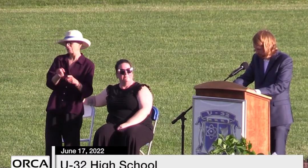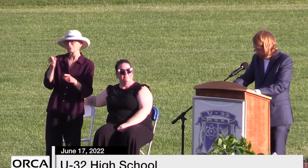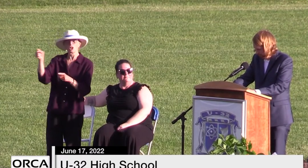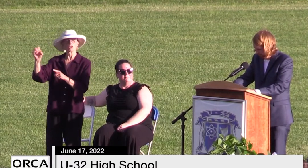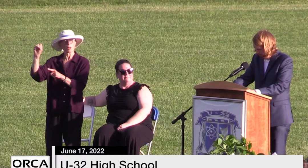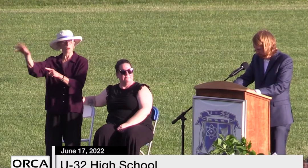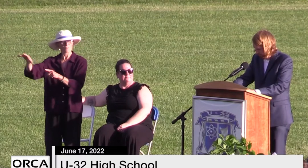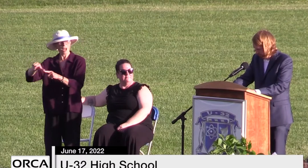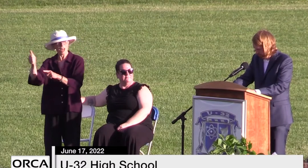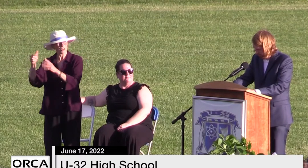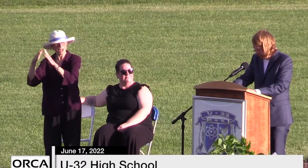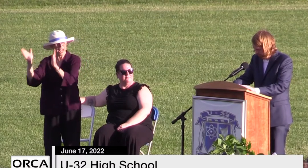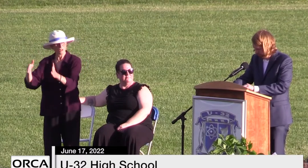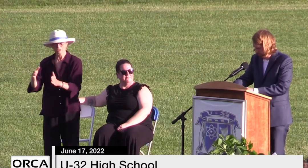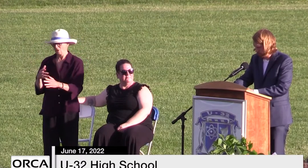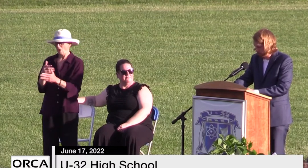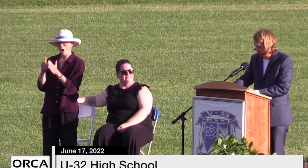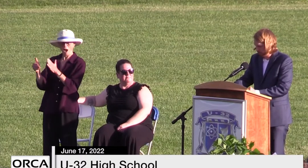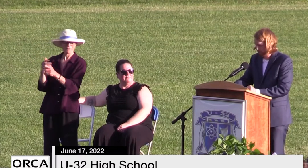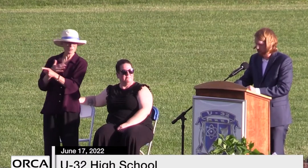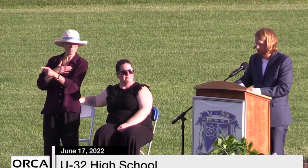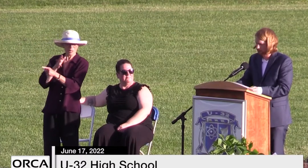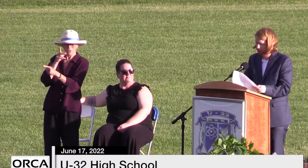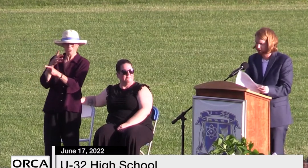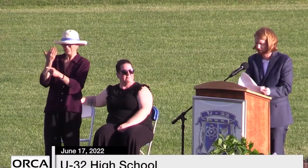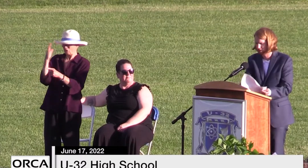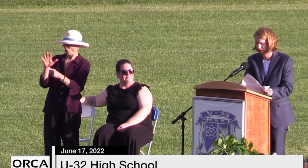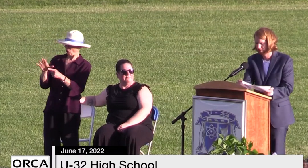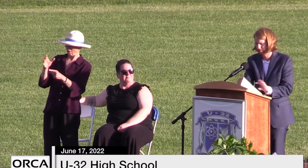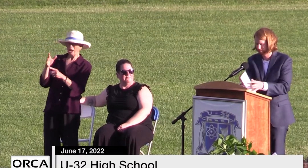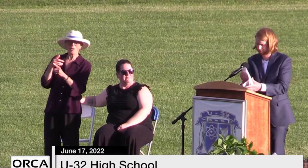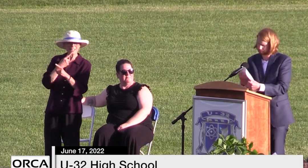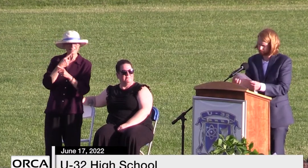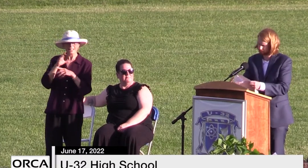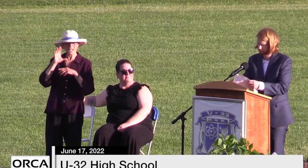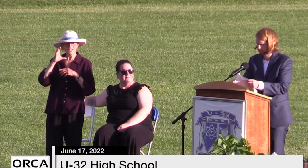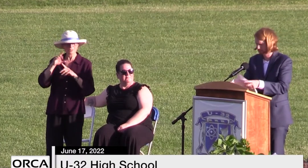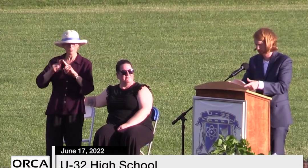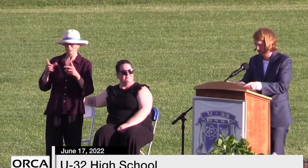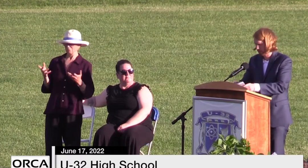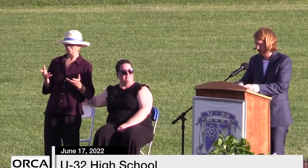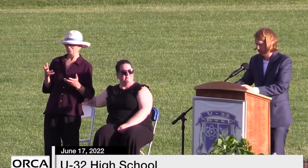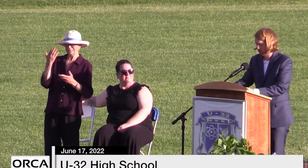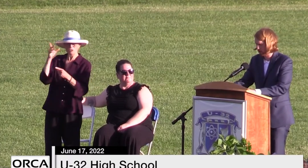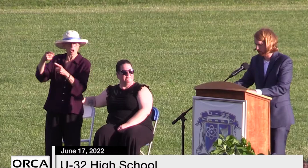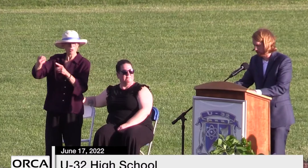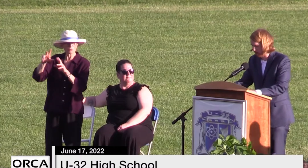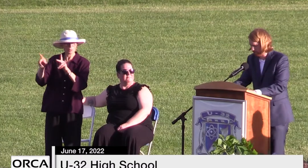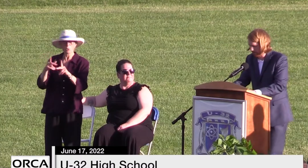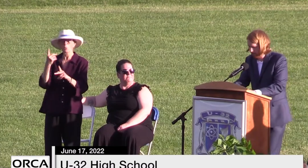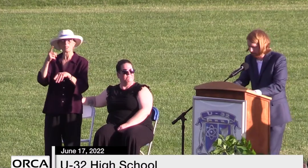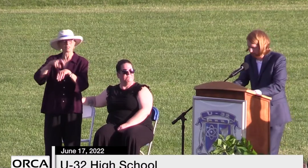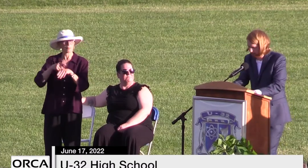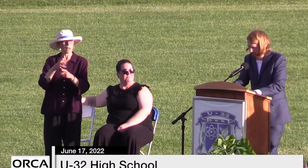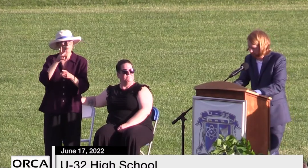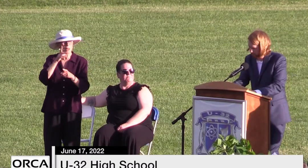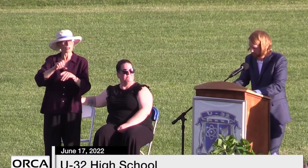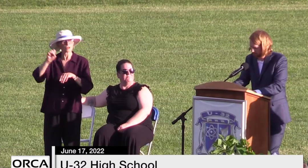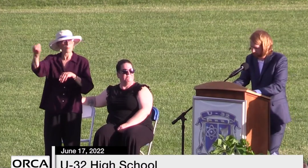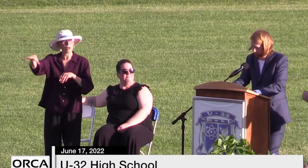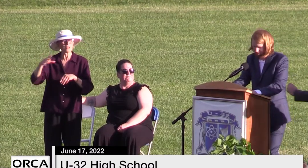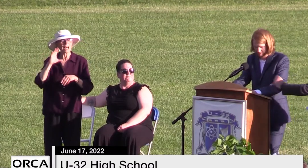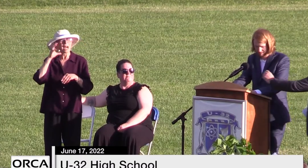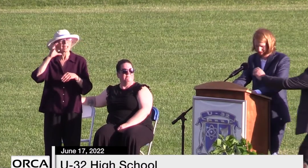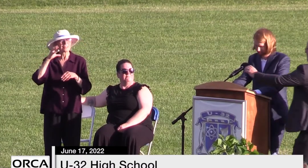did not know these cousins or family members. One time her mom took her and dropped her off at a cousin's house